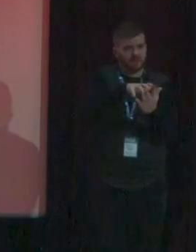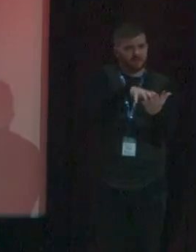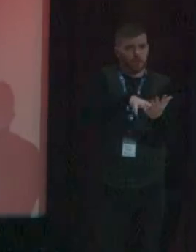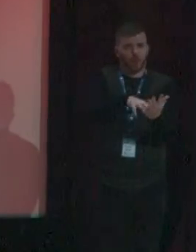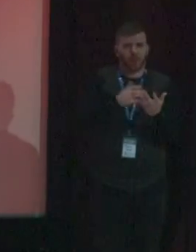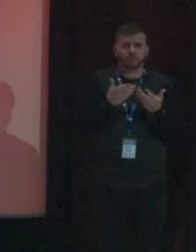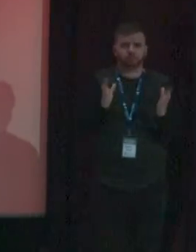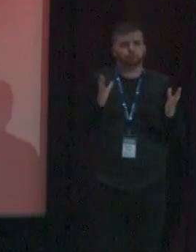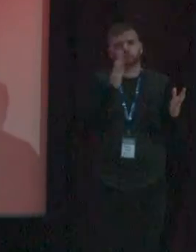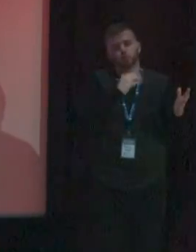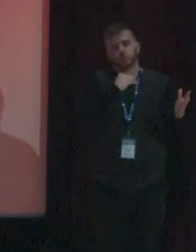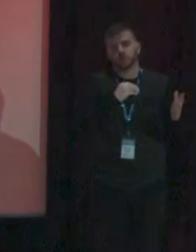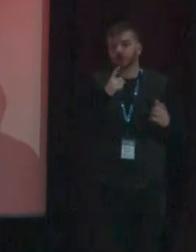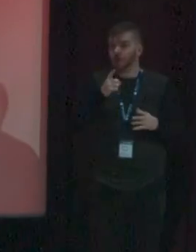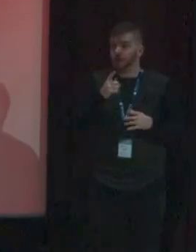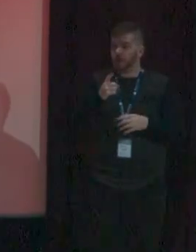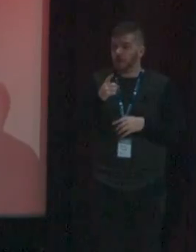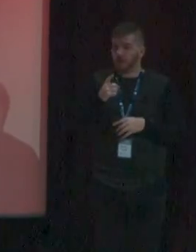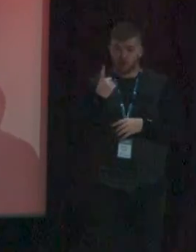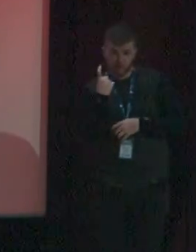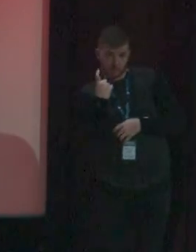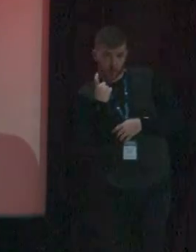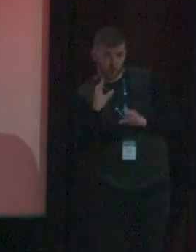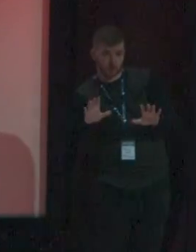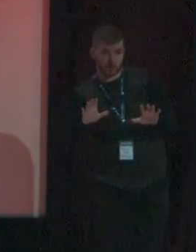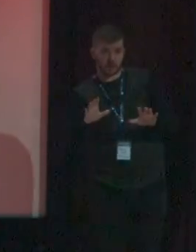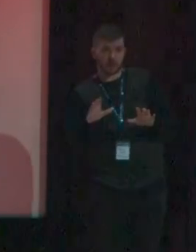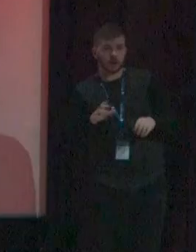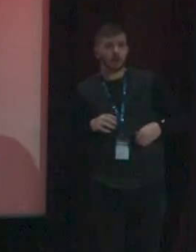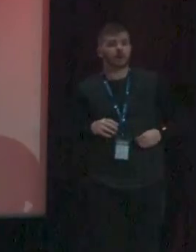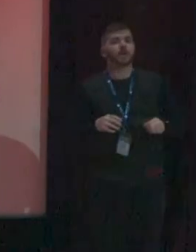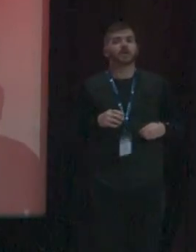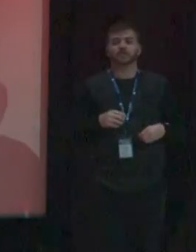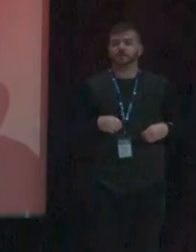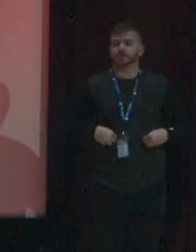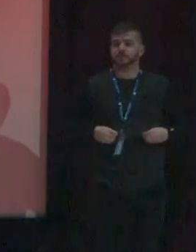for wider consumption. That actually was fast enough. Can we manage one more? Does anybody else have